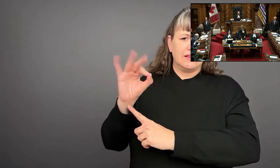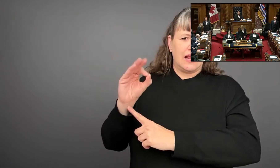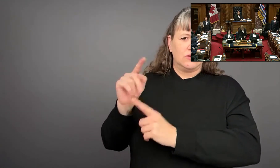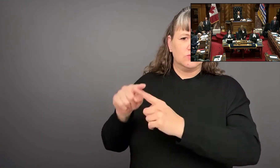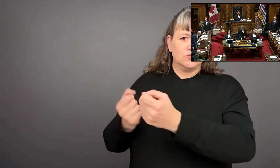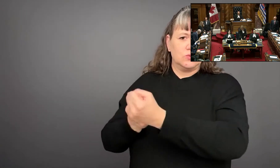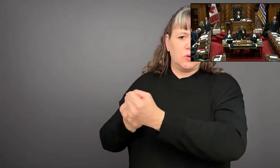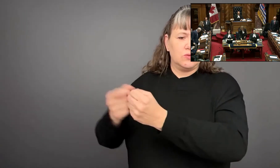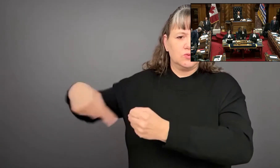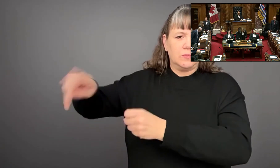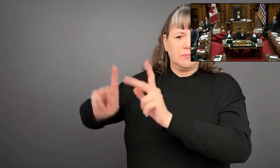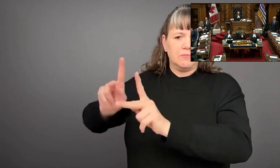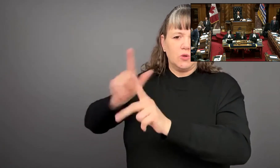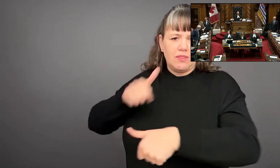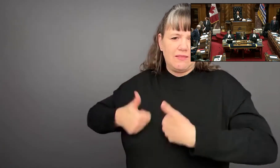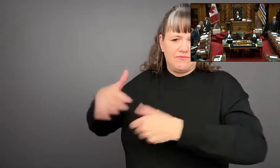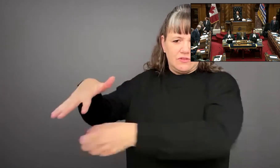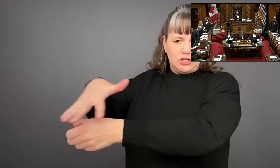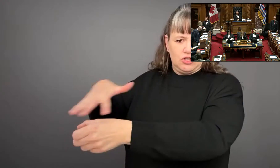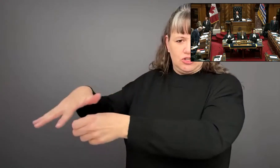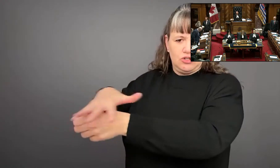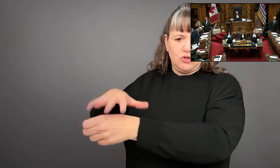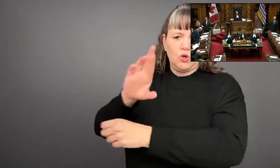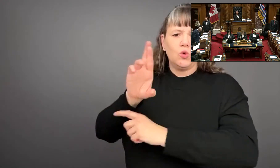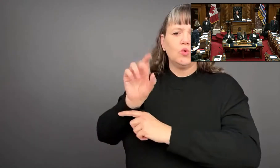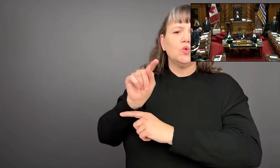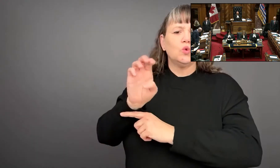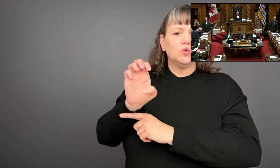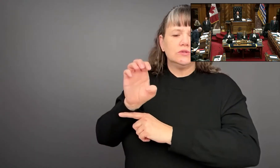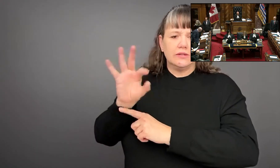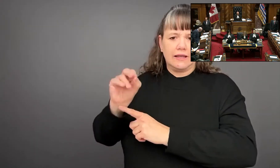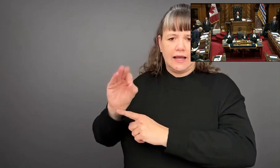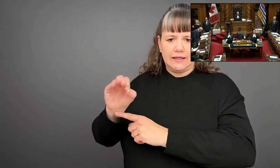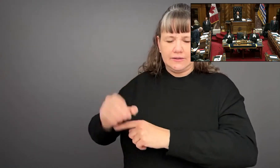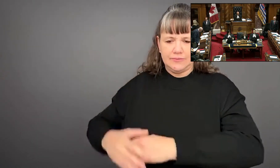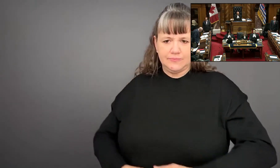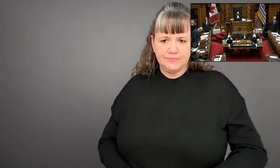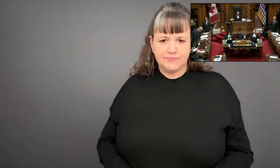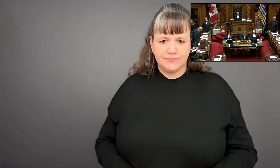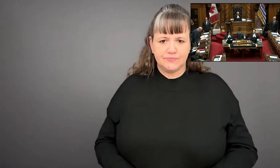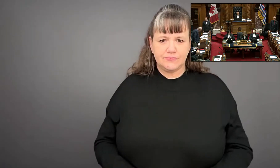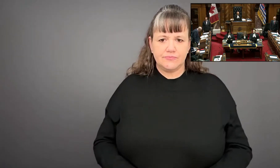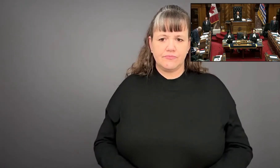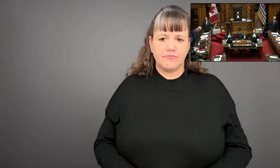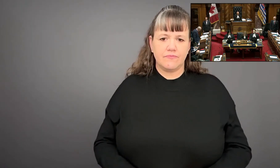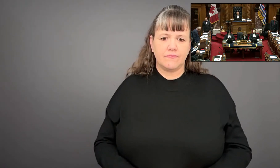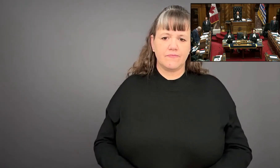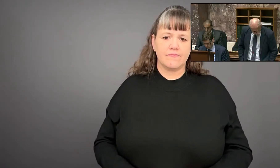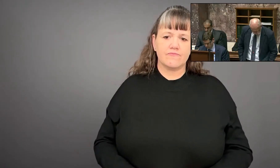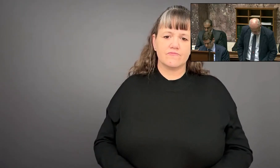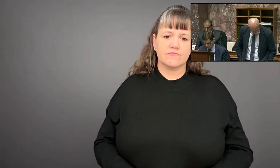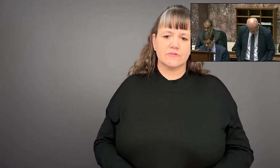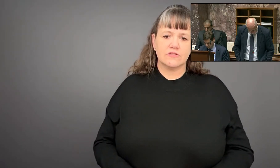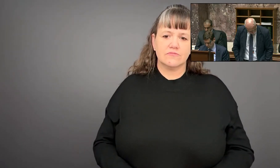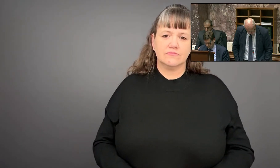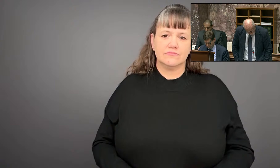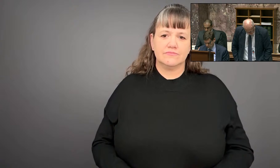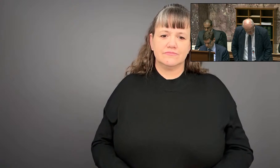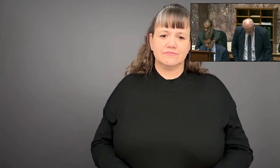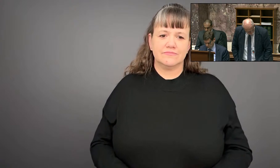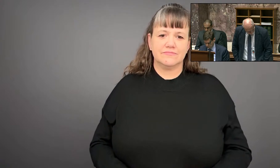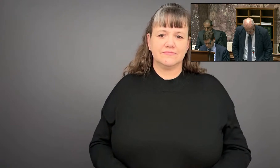Orders of the day. Government House Leader. Thank you, Honourable Speaker. I call motion number 11 on the order